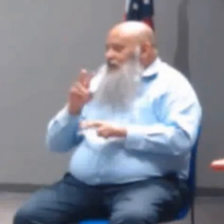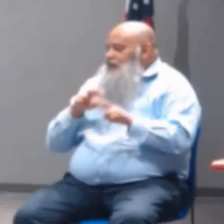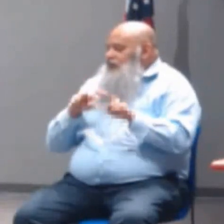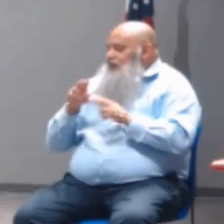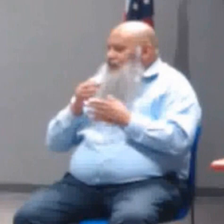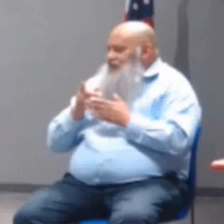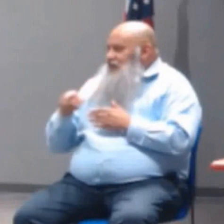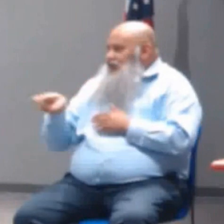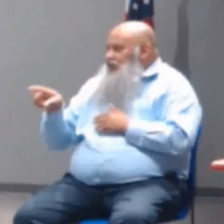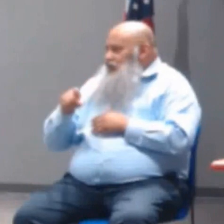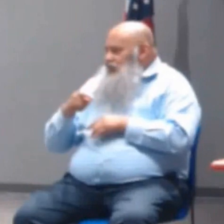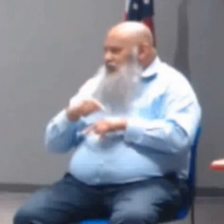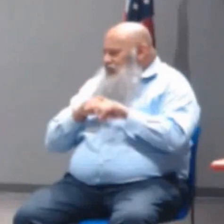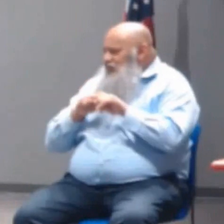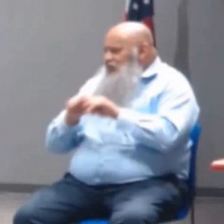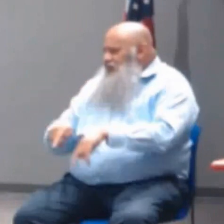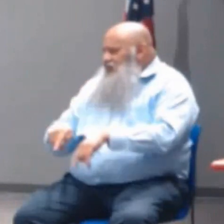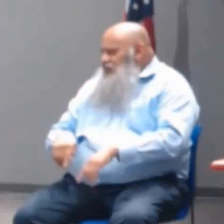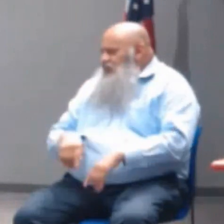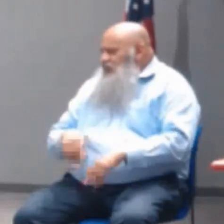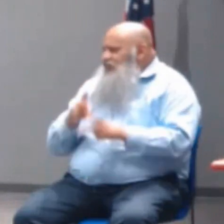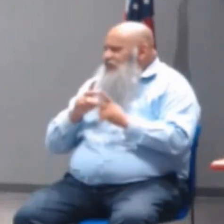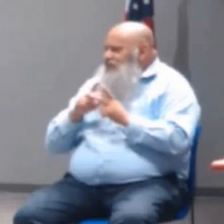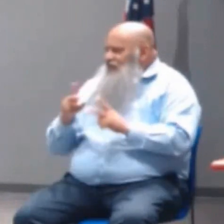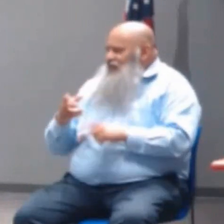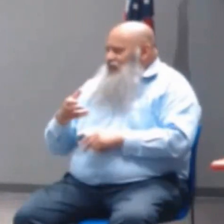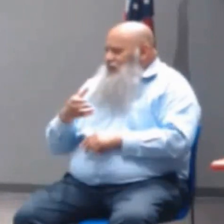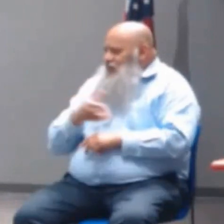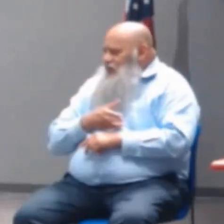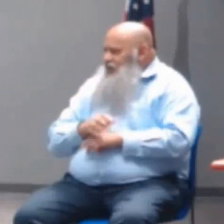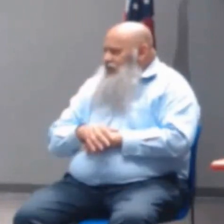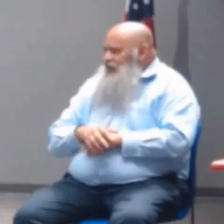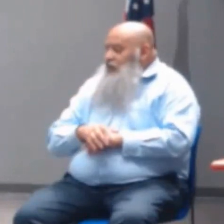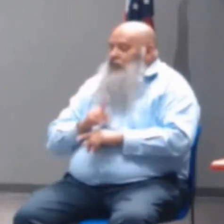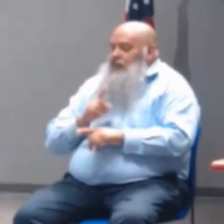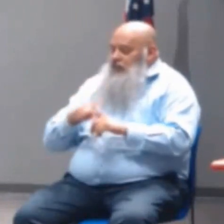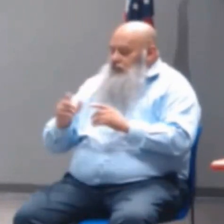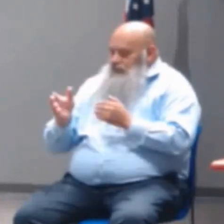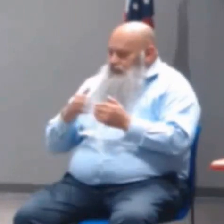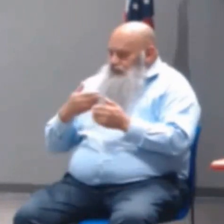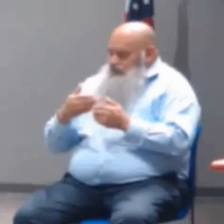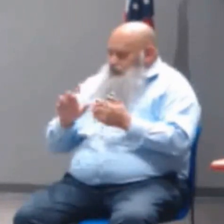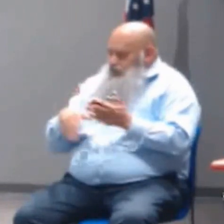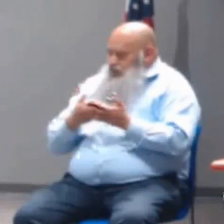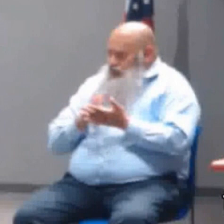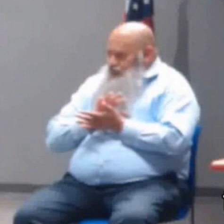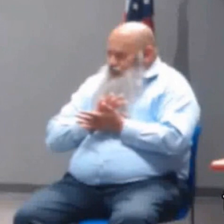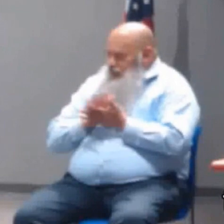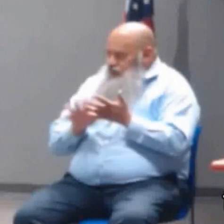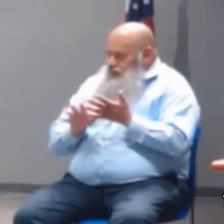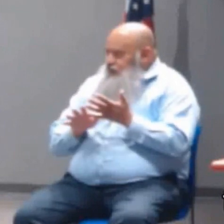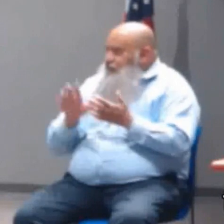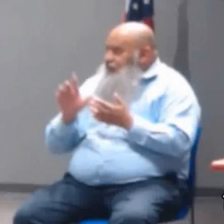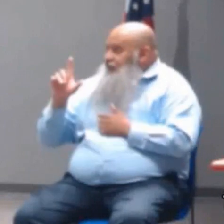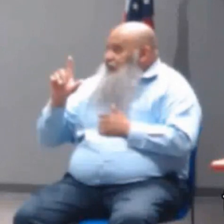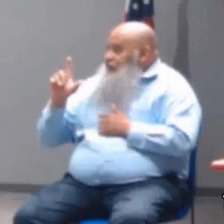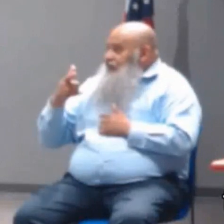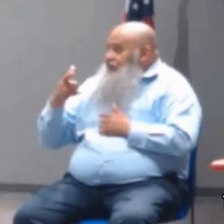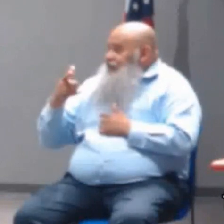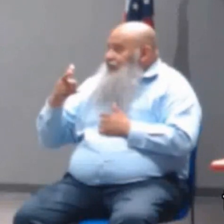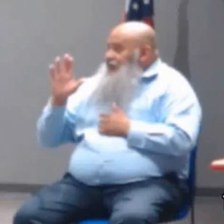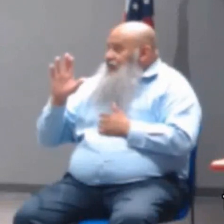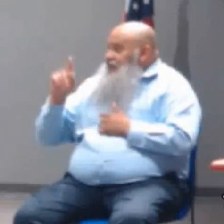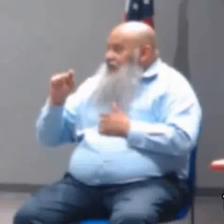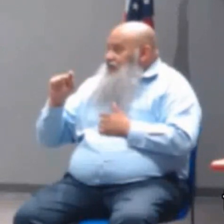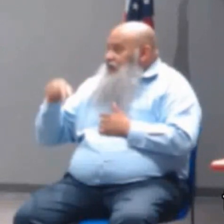observance near you and attend. It's very powerful. But in spite of all that, the LGBTQ plus community